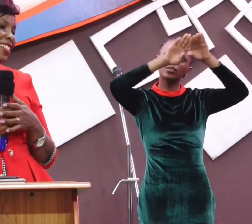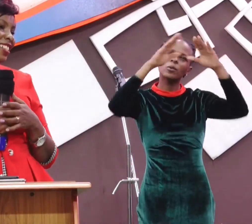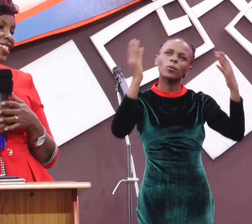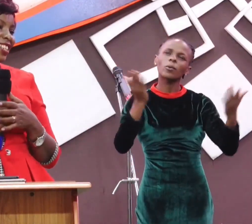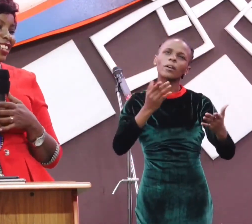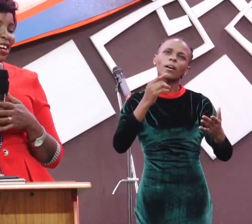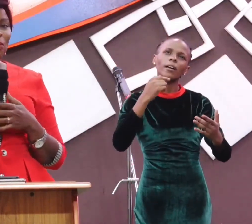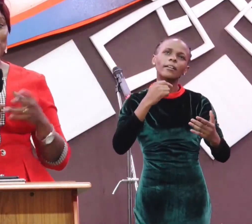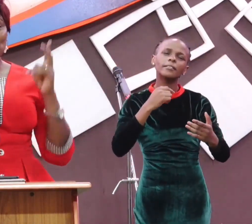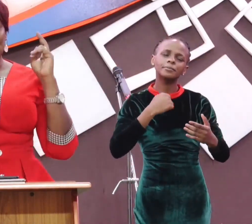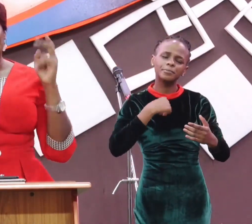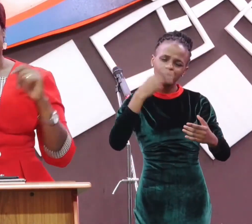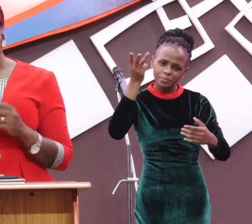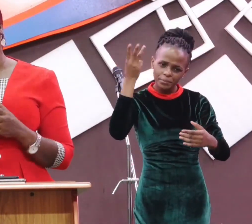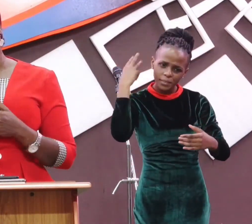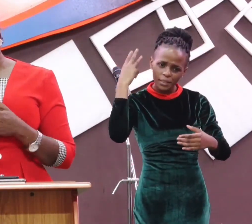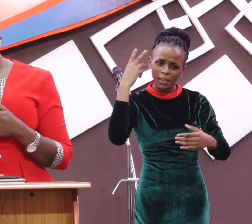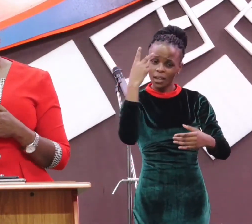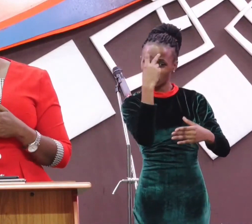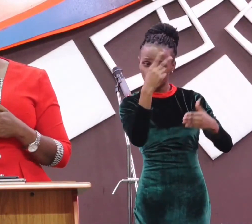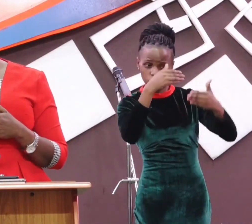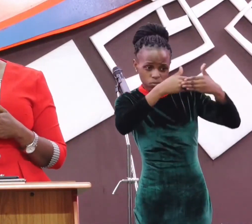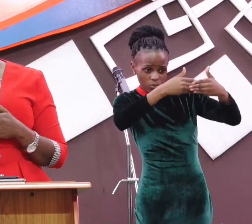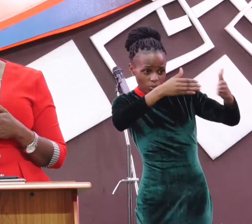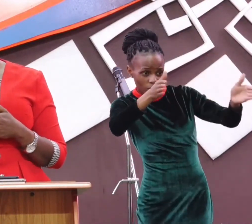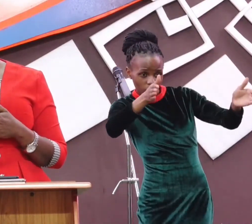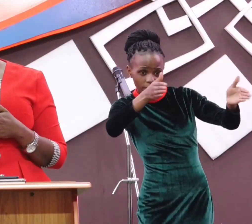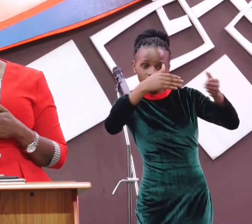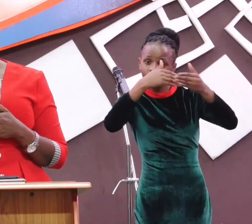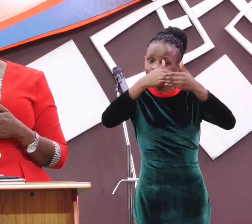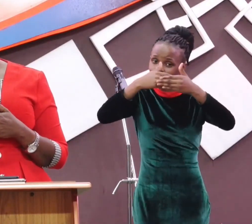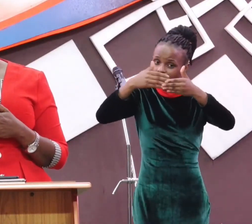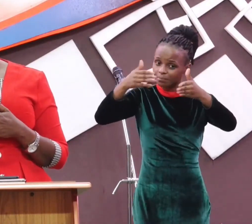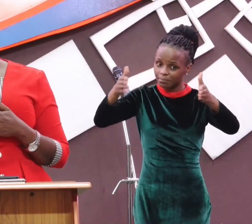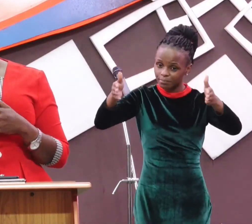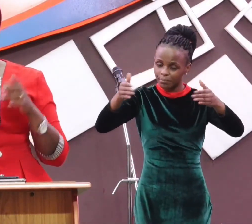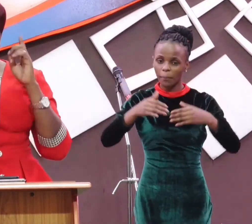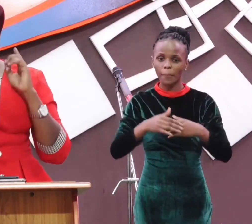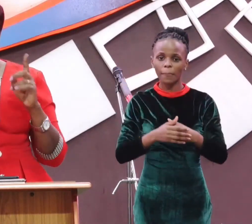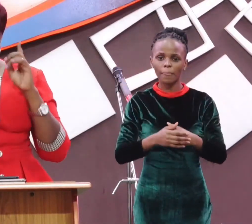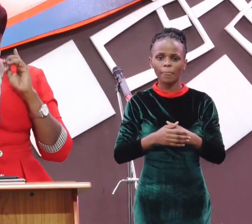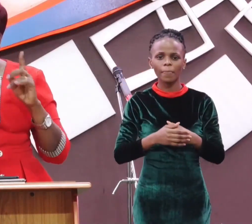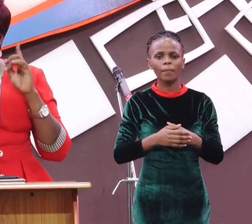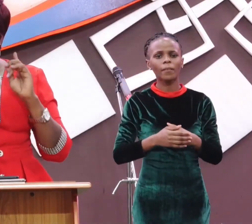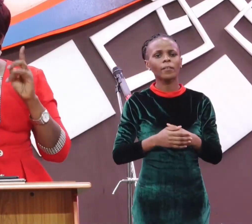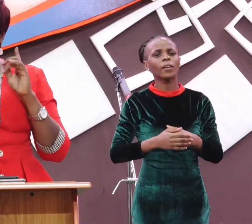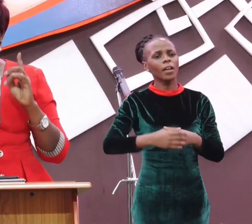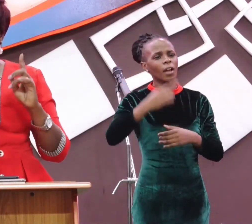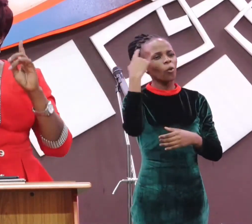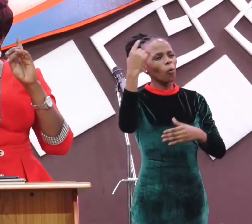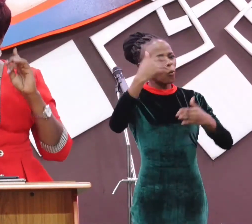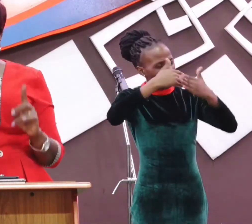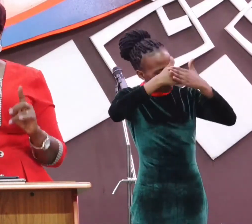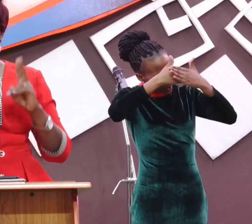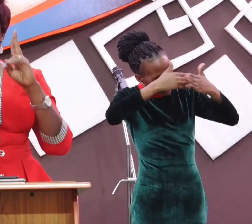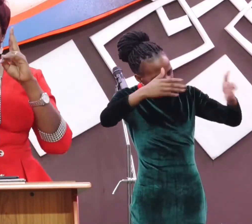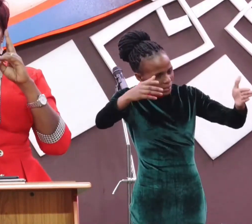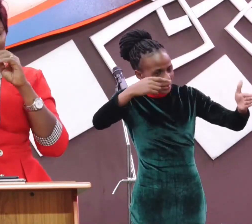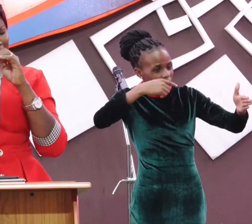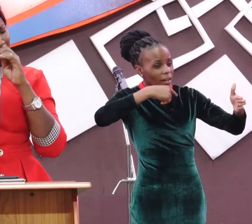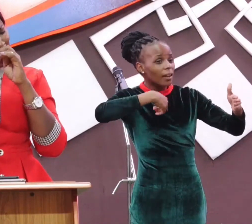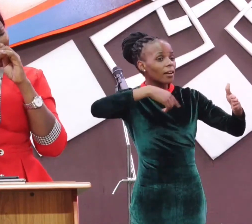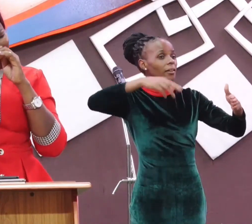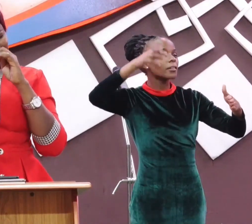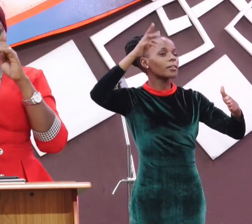that heaven where I was, waliwo gates bbiri. There were 2 gates. Gate emu njijukirako yaliko abasajja